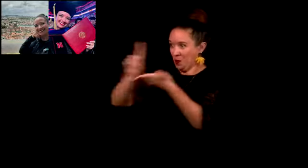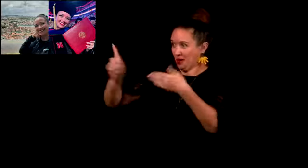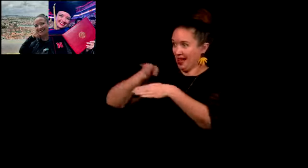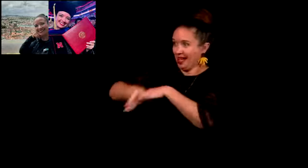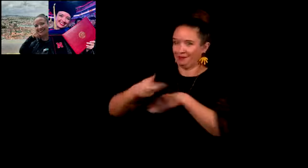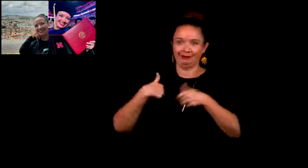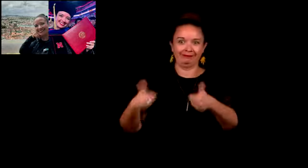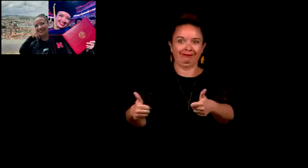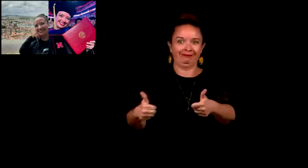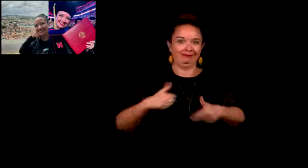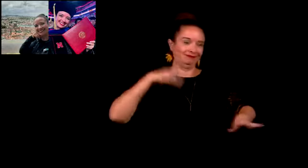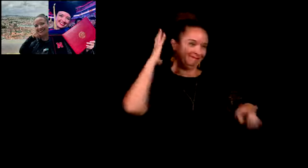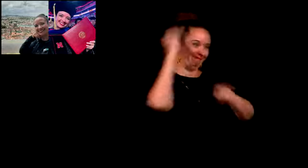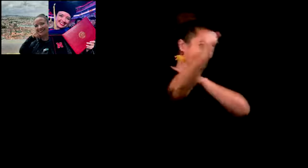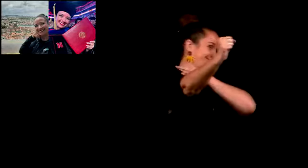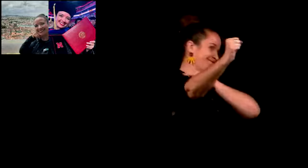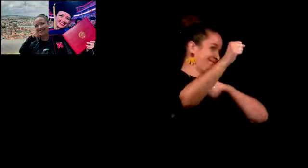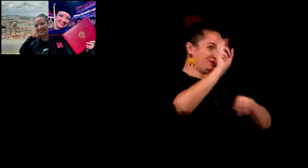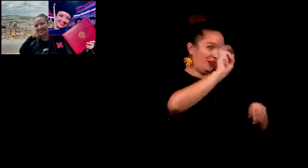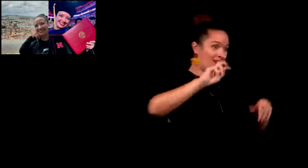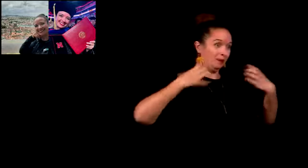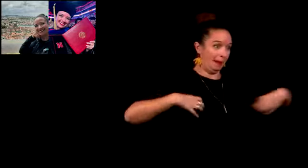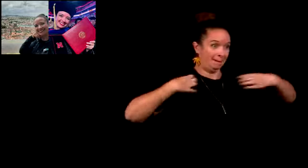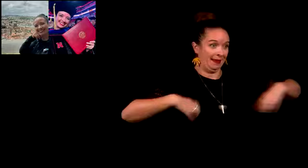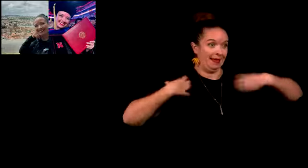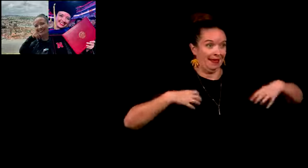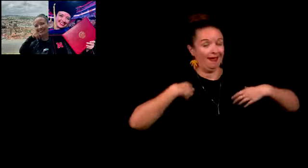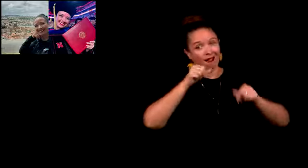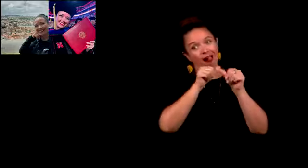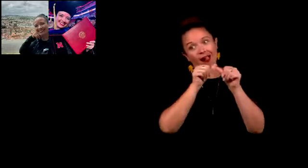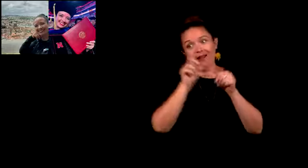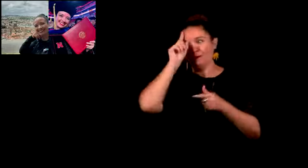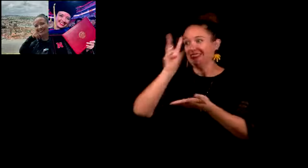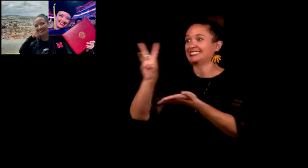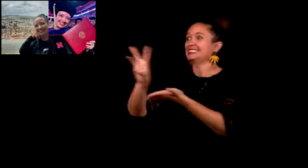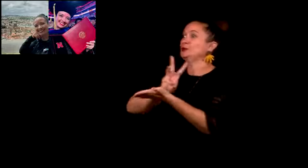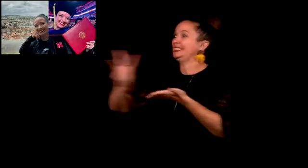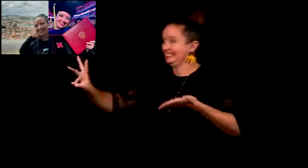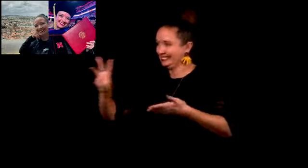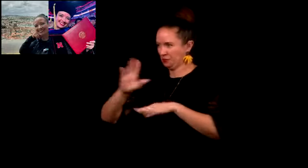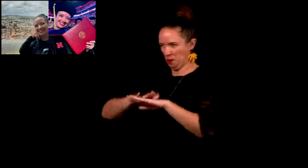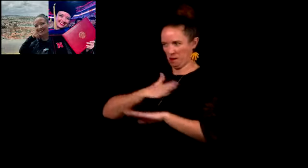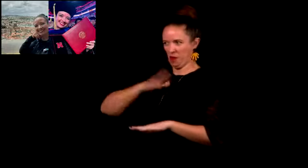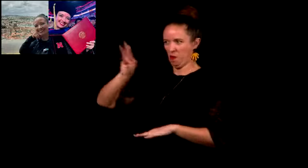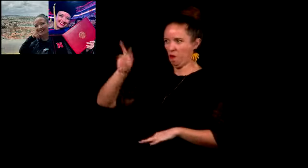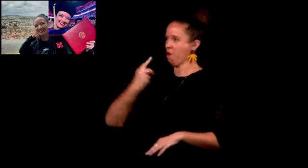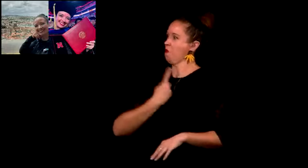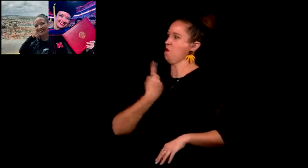After I graduated, a week later, I was off. Went backpacking for